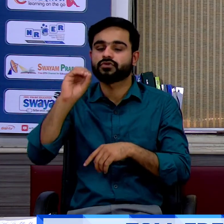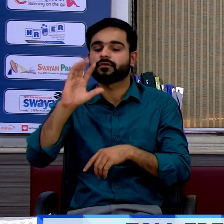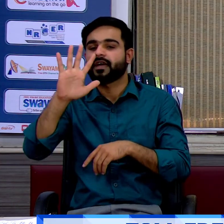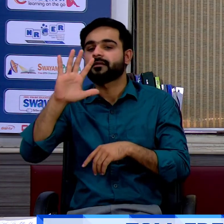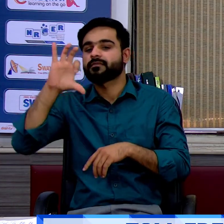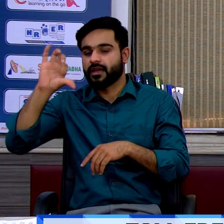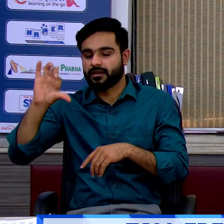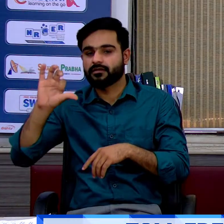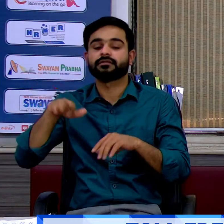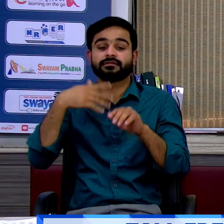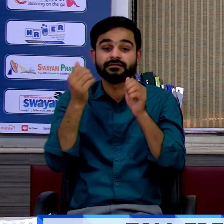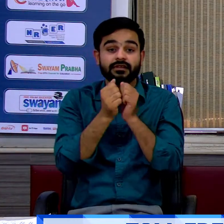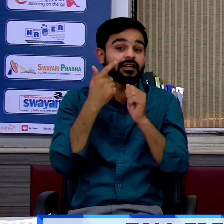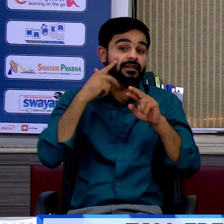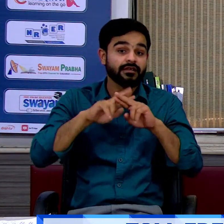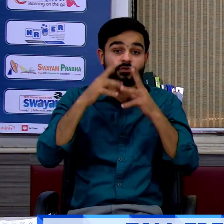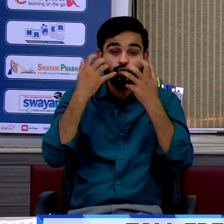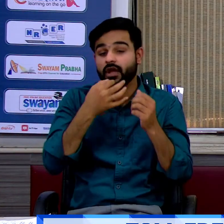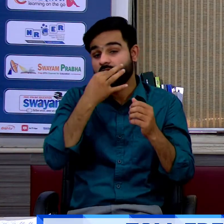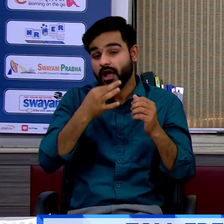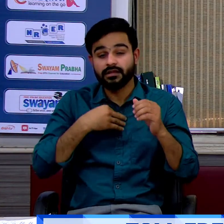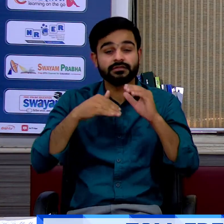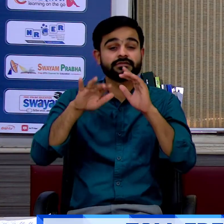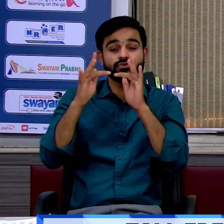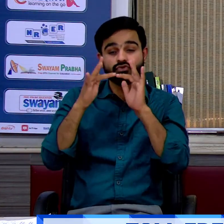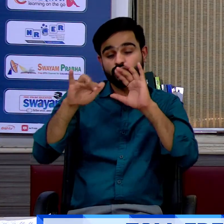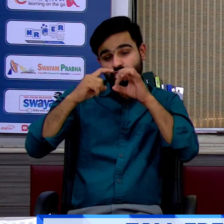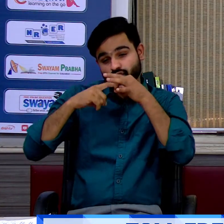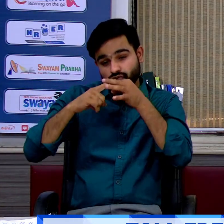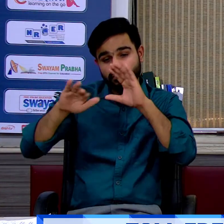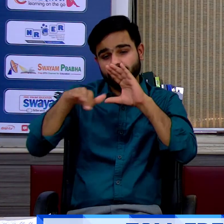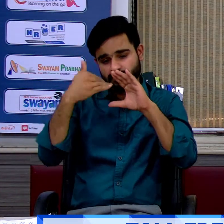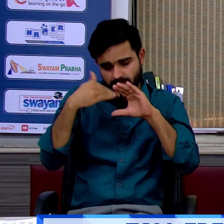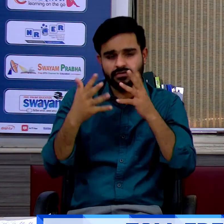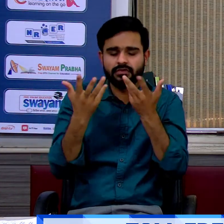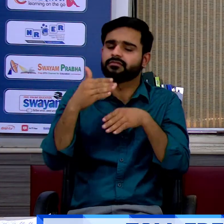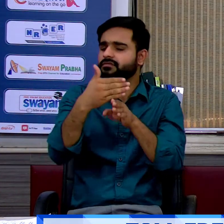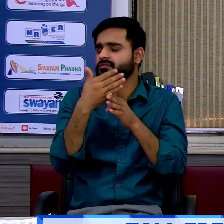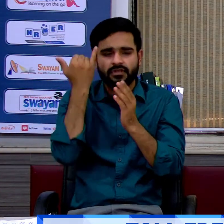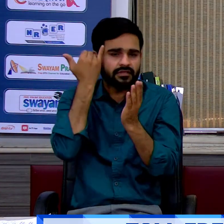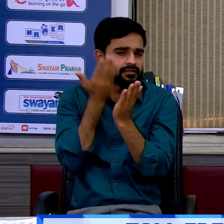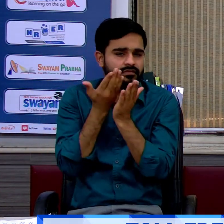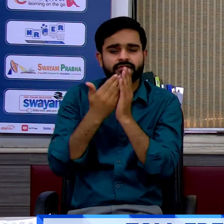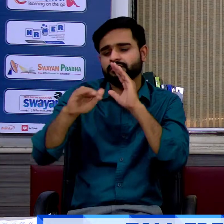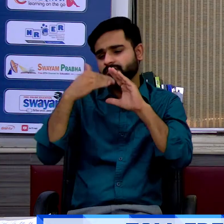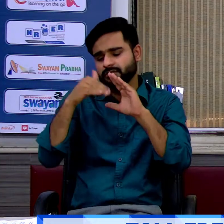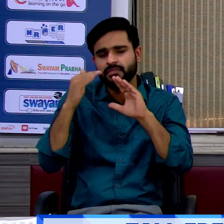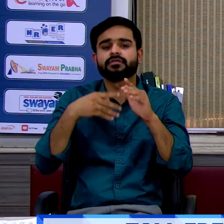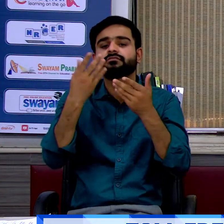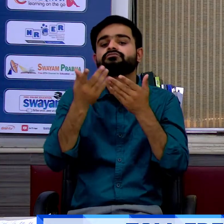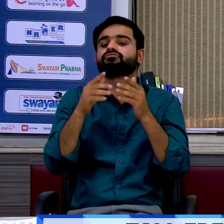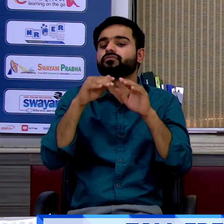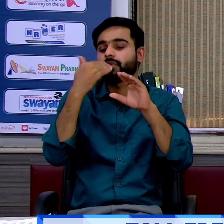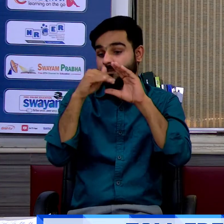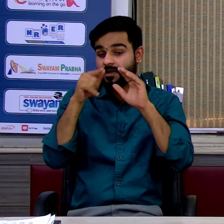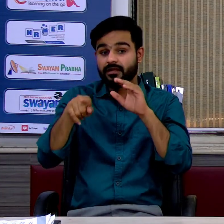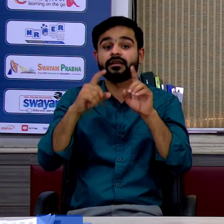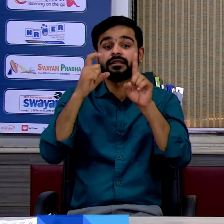8800440559. Apart of this, if you would like to ask your questions through email, if you would like to send your suggestions through mail as well, you can do this